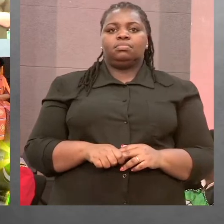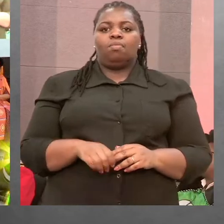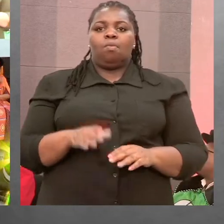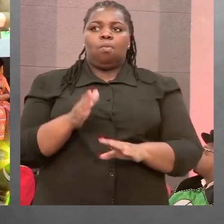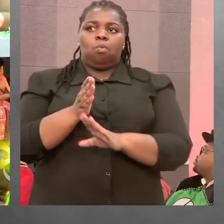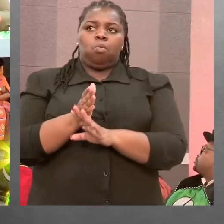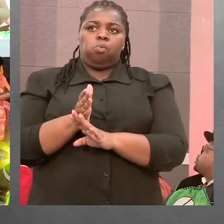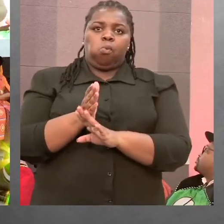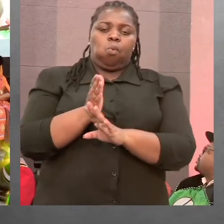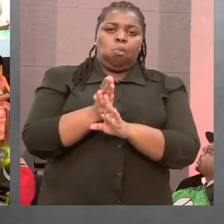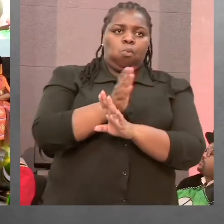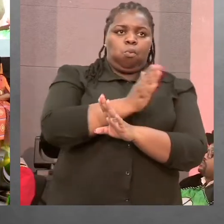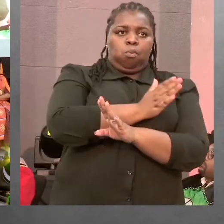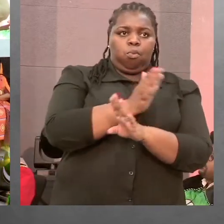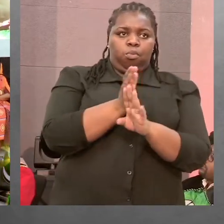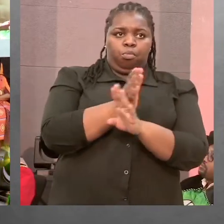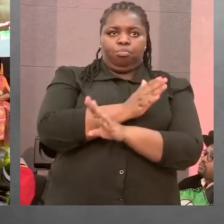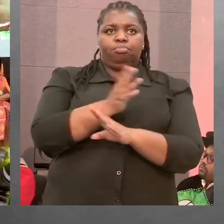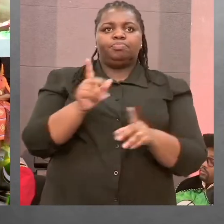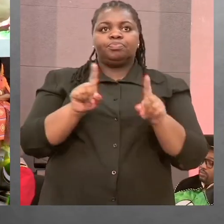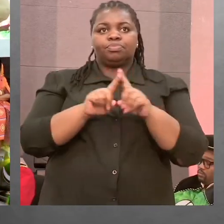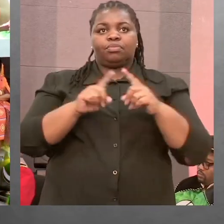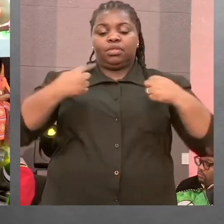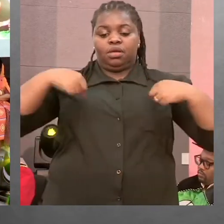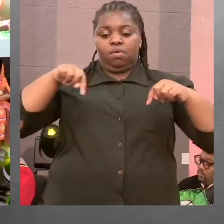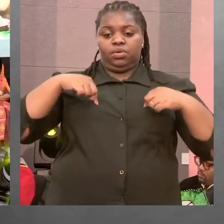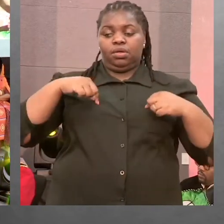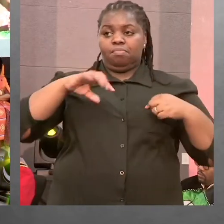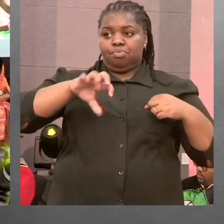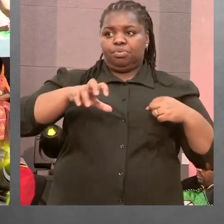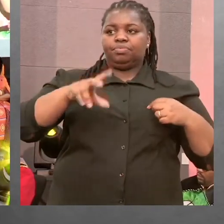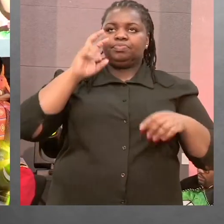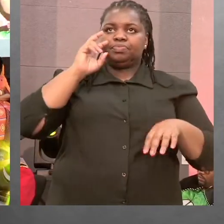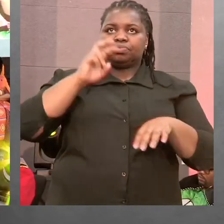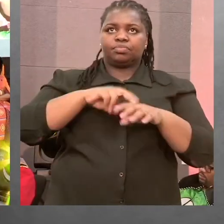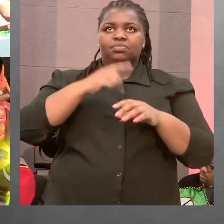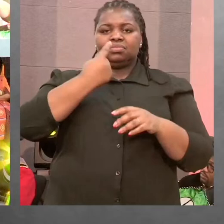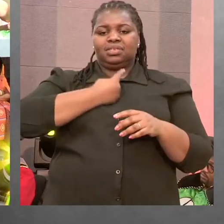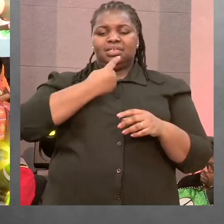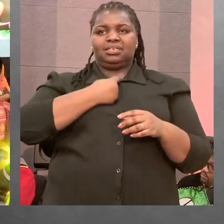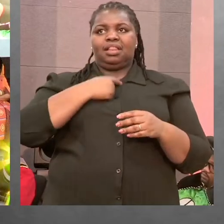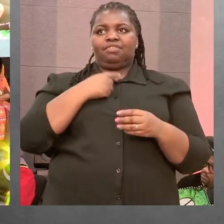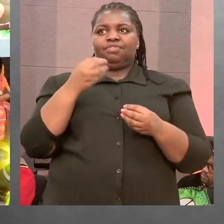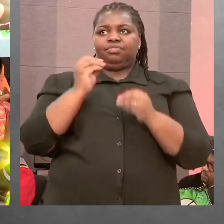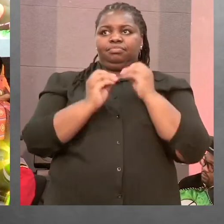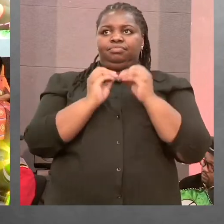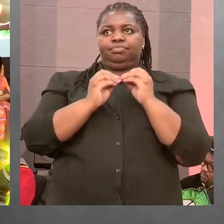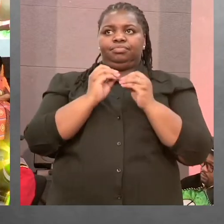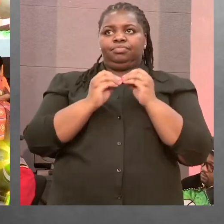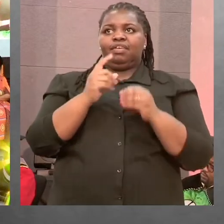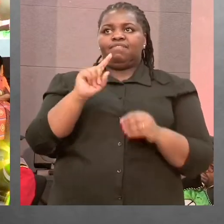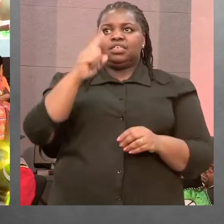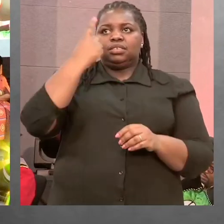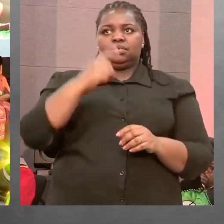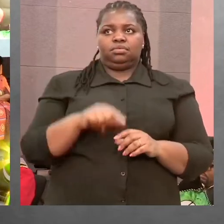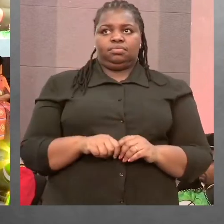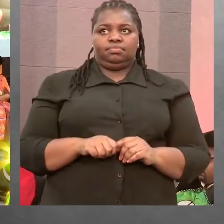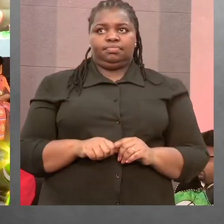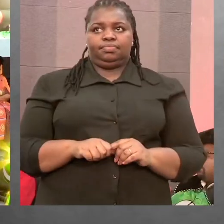Before we are liberated as a province, we need to liberate ourselves from ourselves.